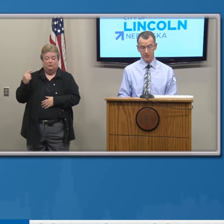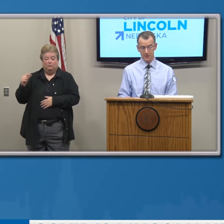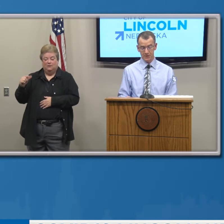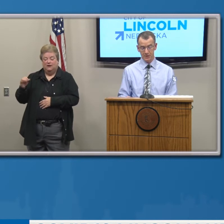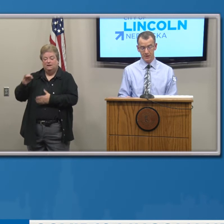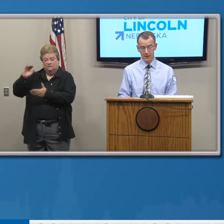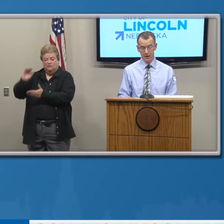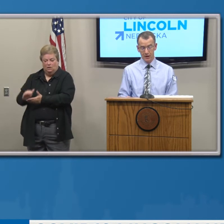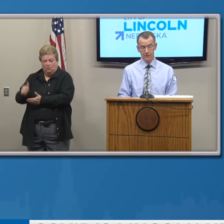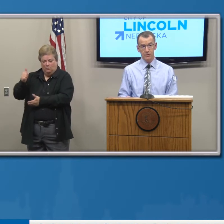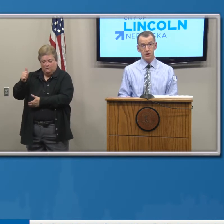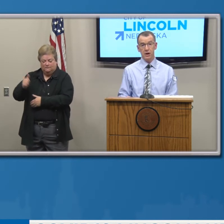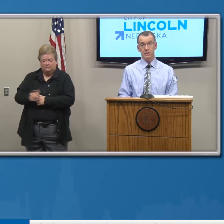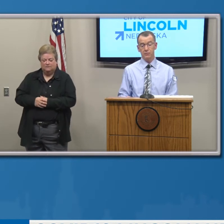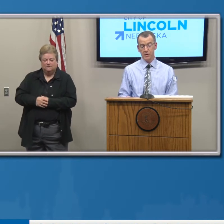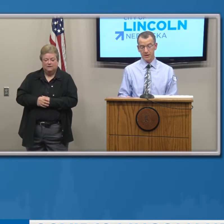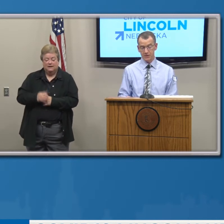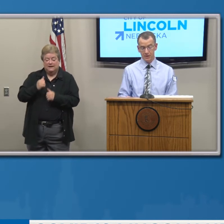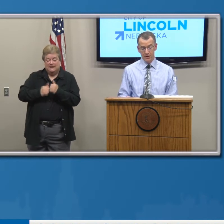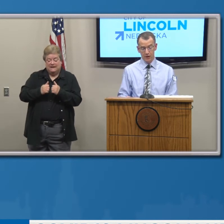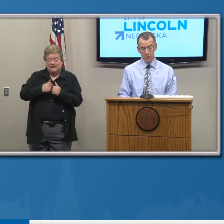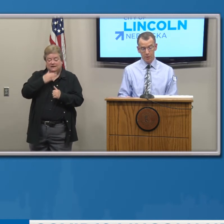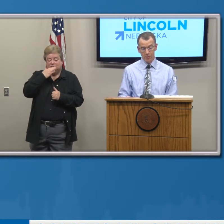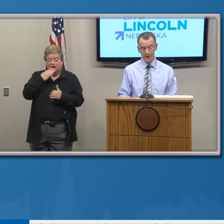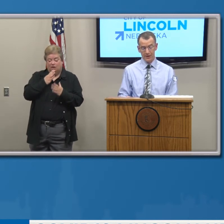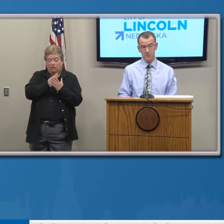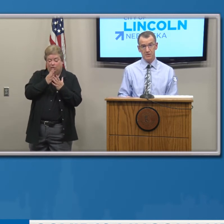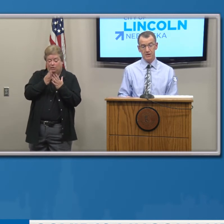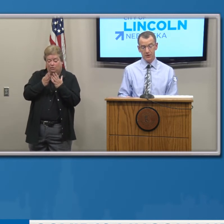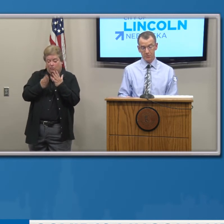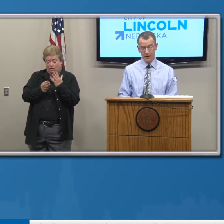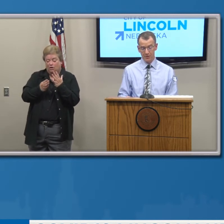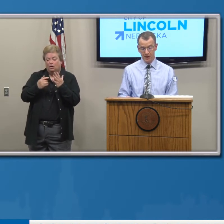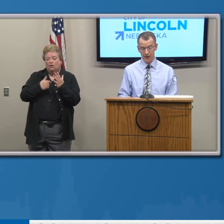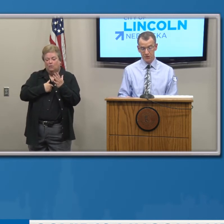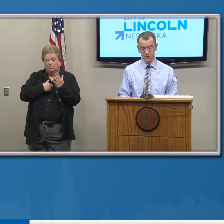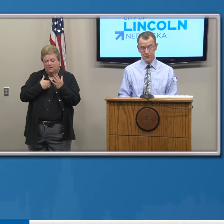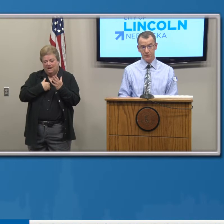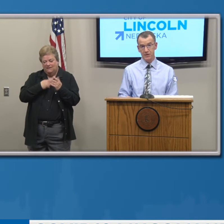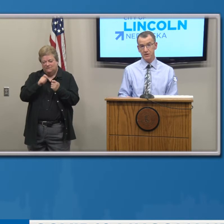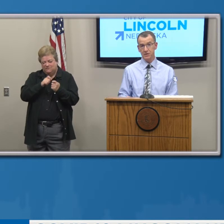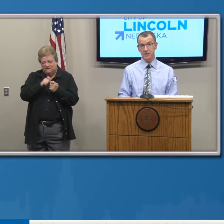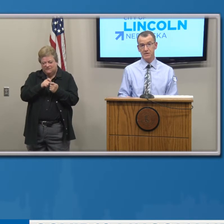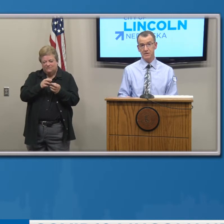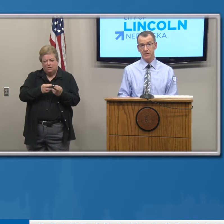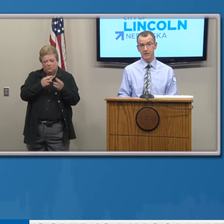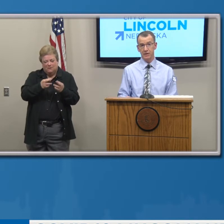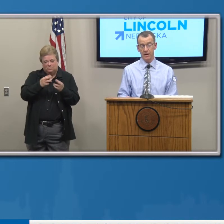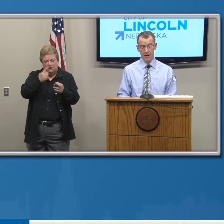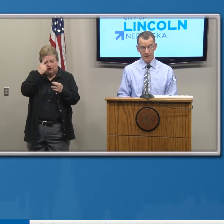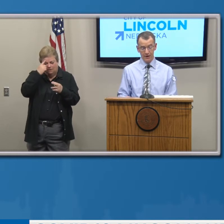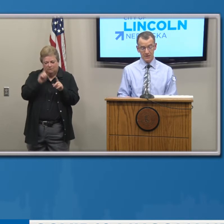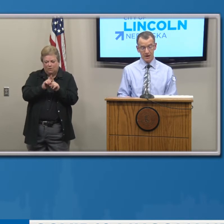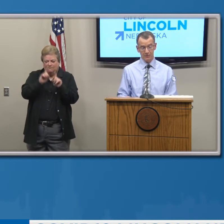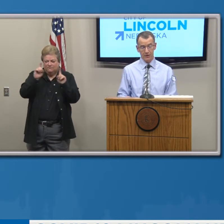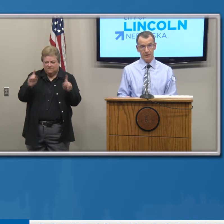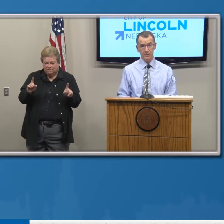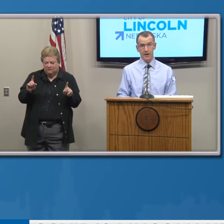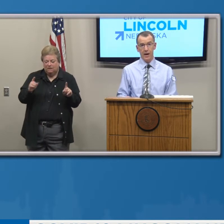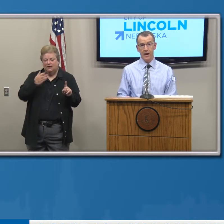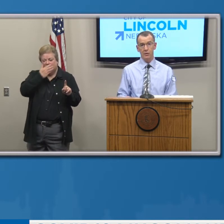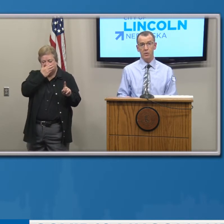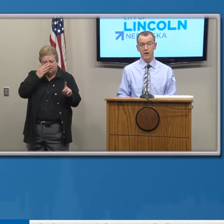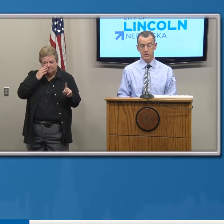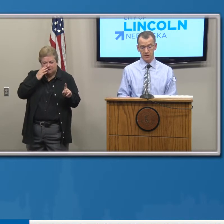represents the lowest. For each color of risk, we provide specific recommendations for physical distancing, face